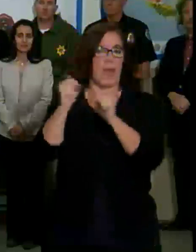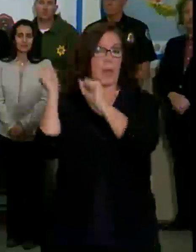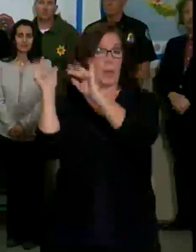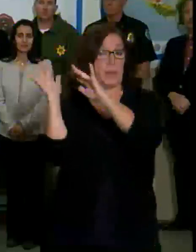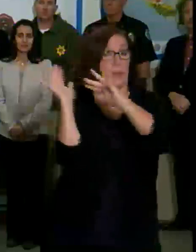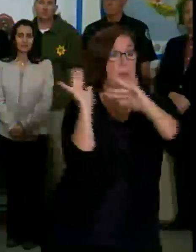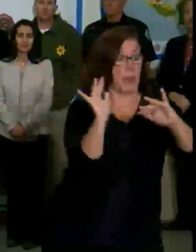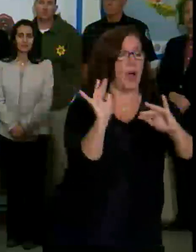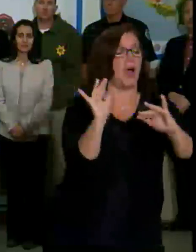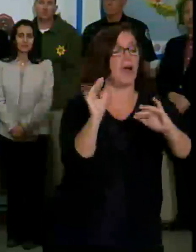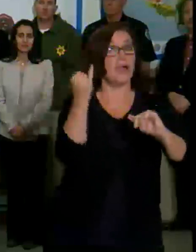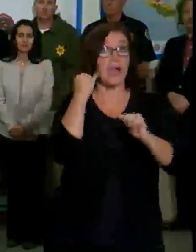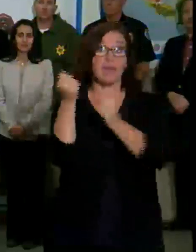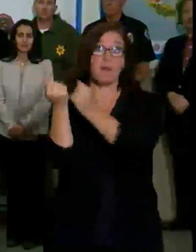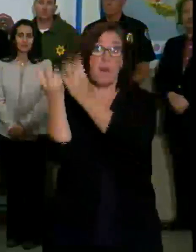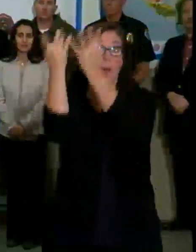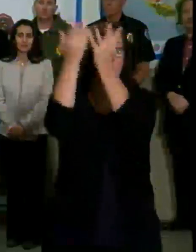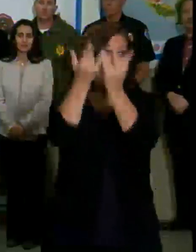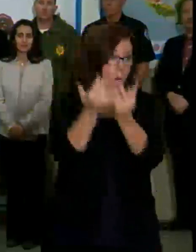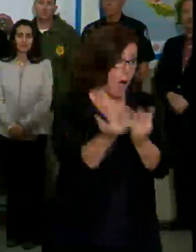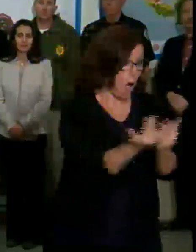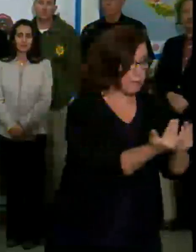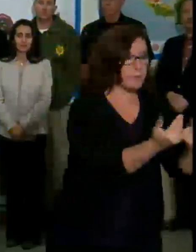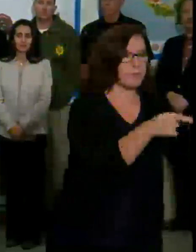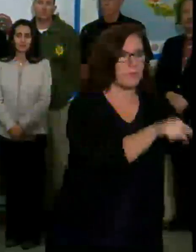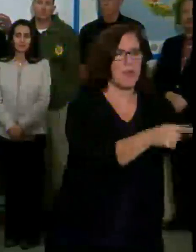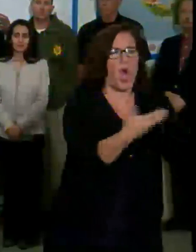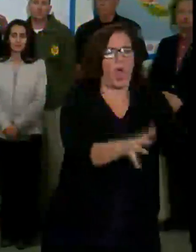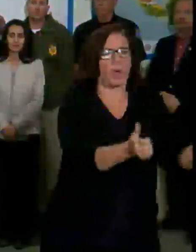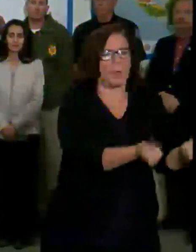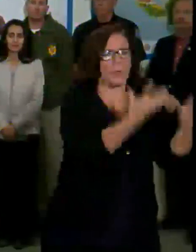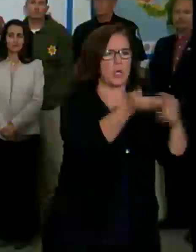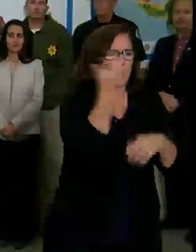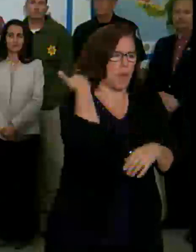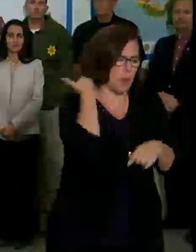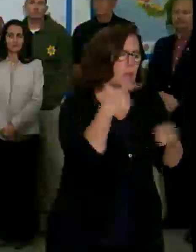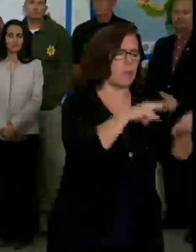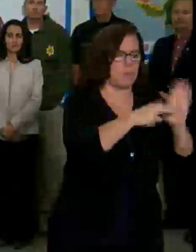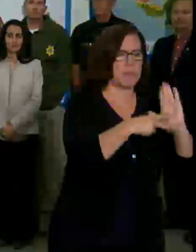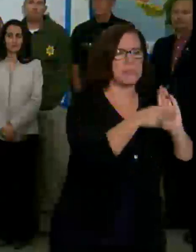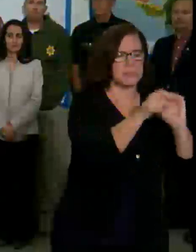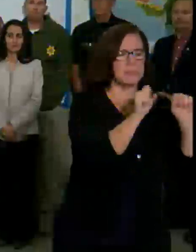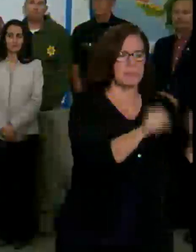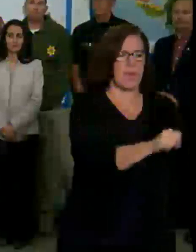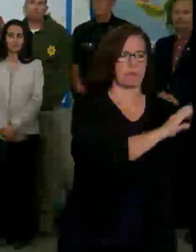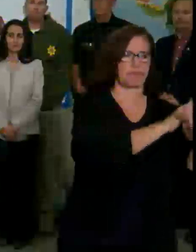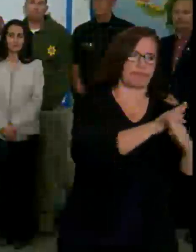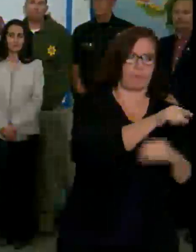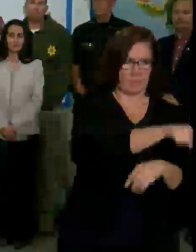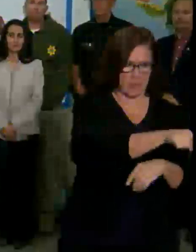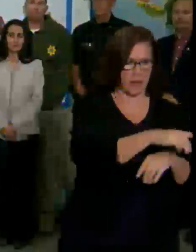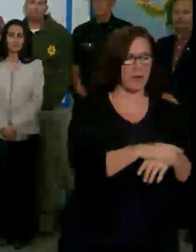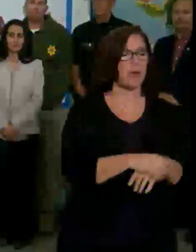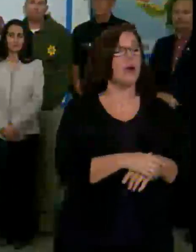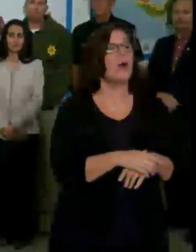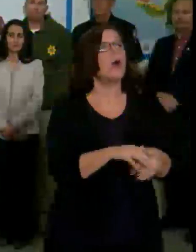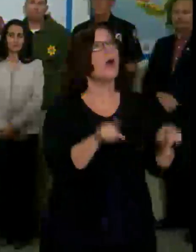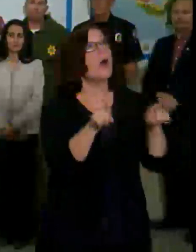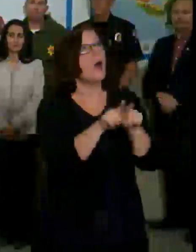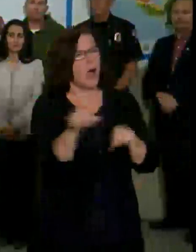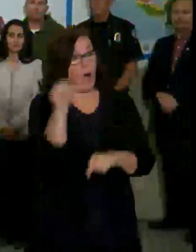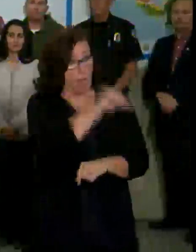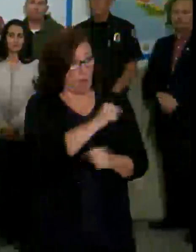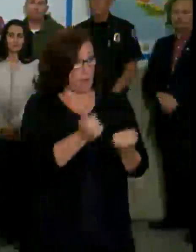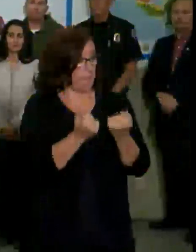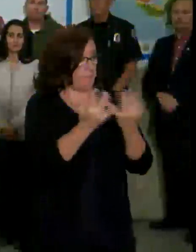would be able to stop a fire front from moving from east to west. We also have a fire line constructed and